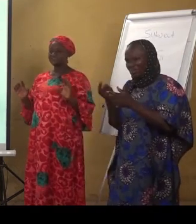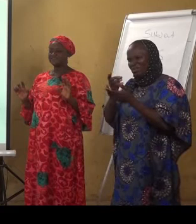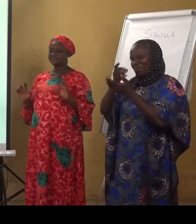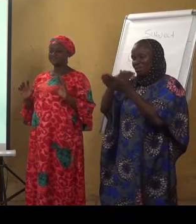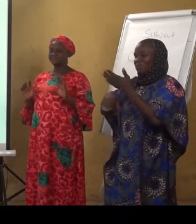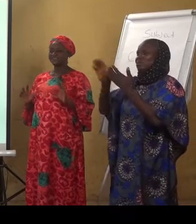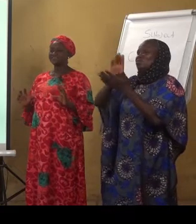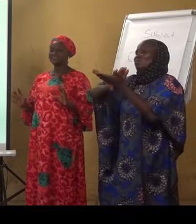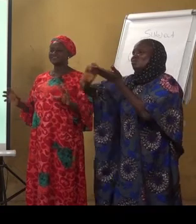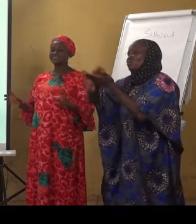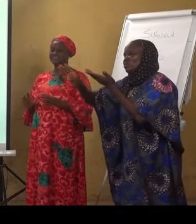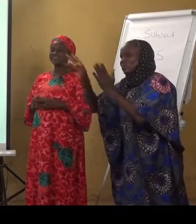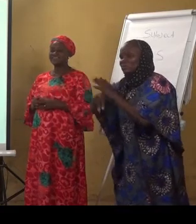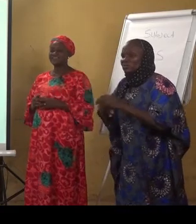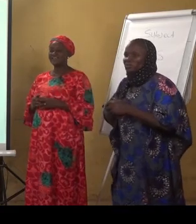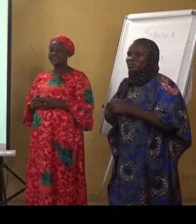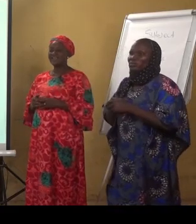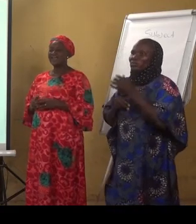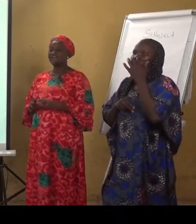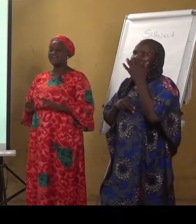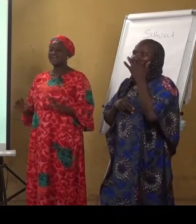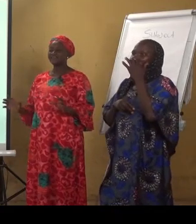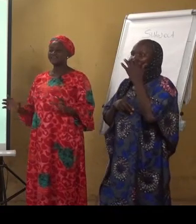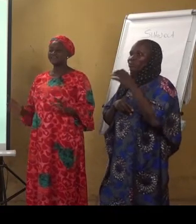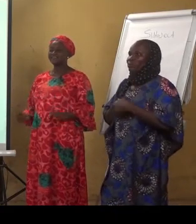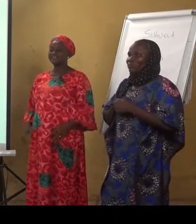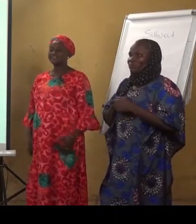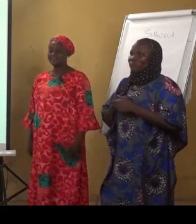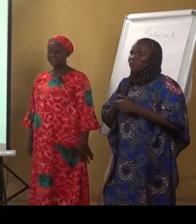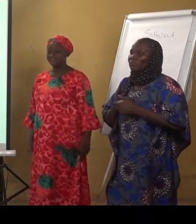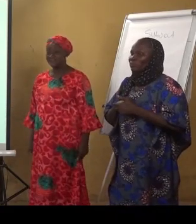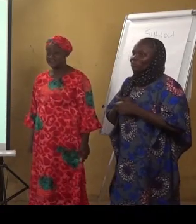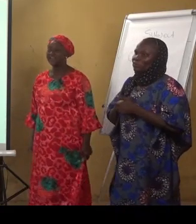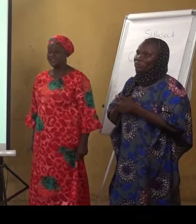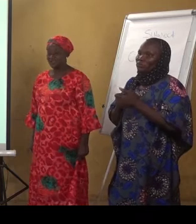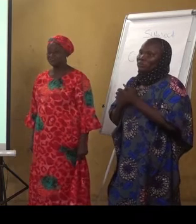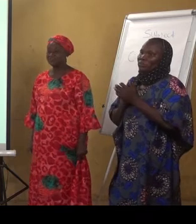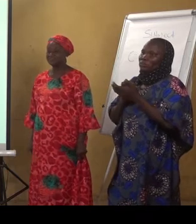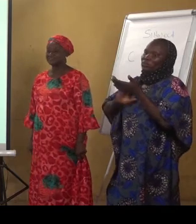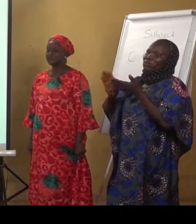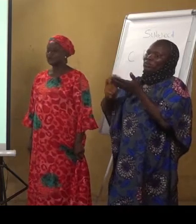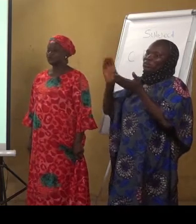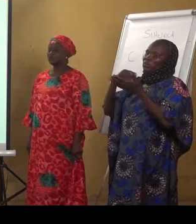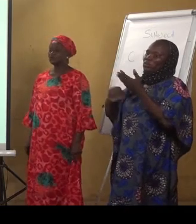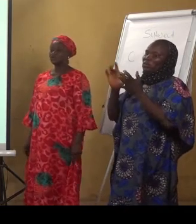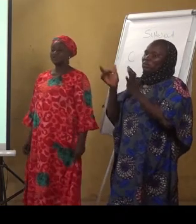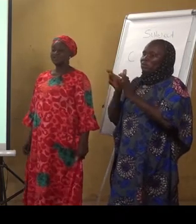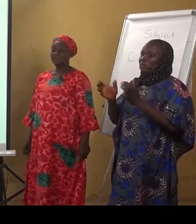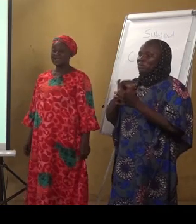you tend to see that forgiveness in Christianity and in life is very, very important.